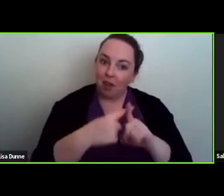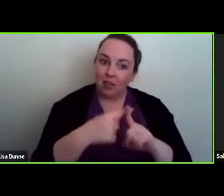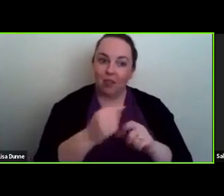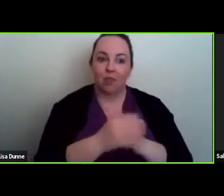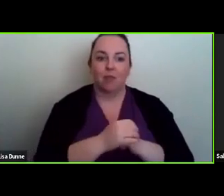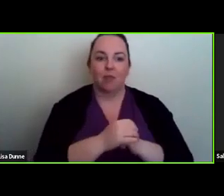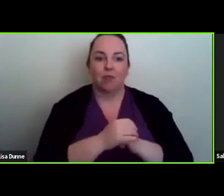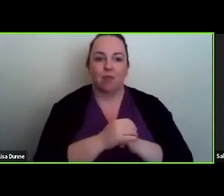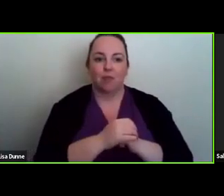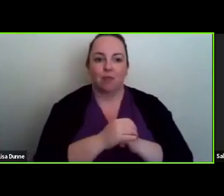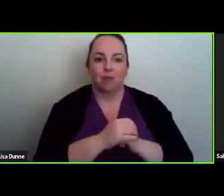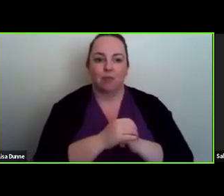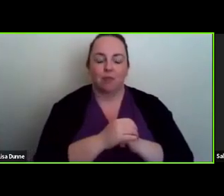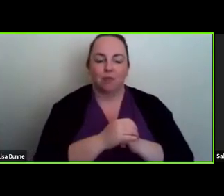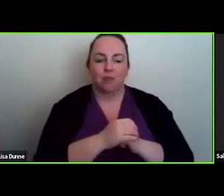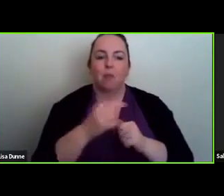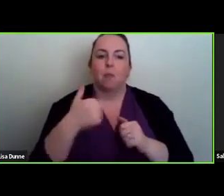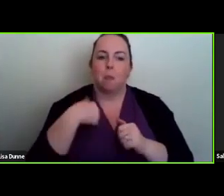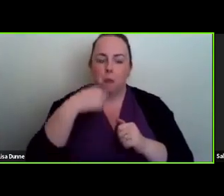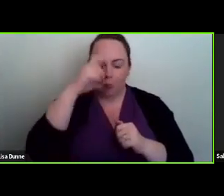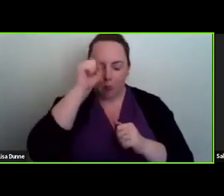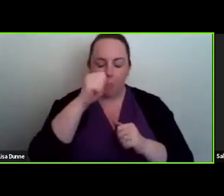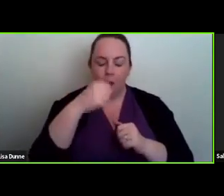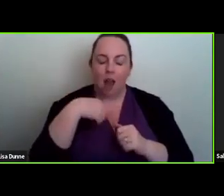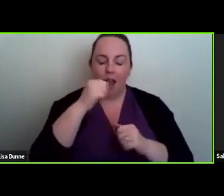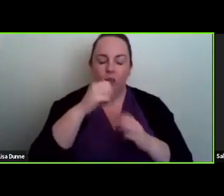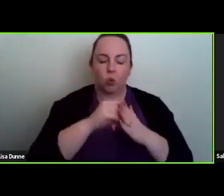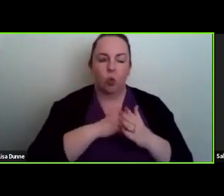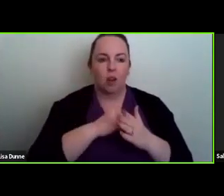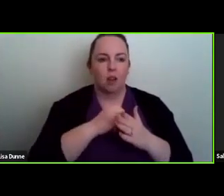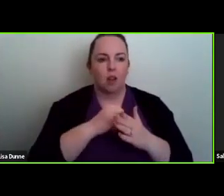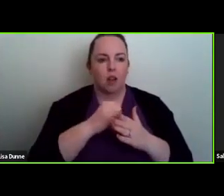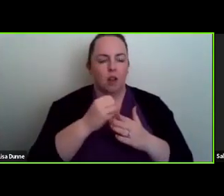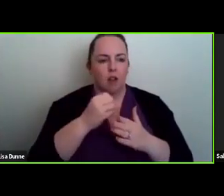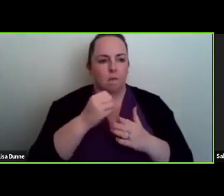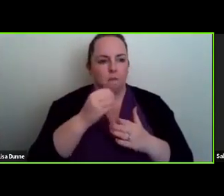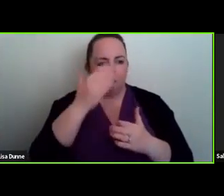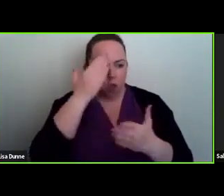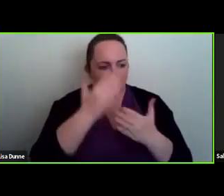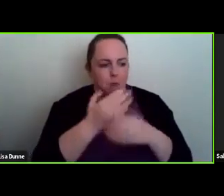a month or a year. We first of all have to learn on how